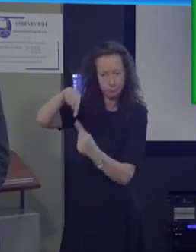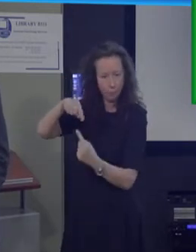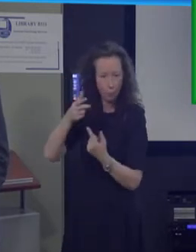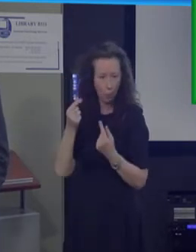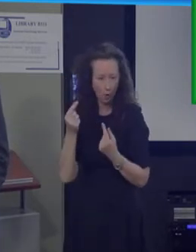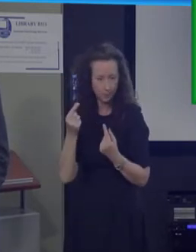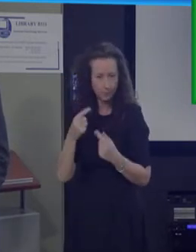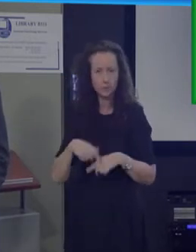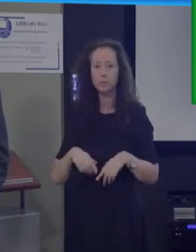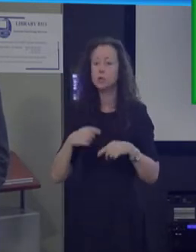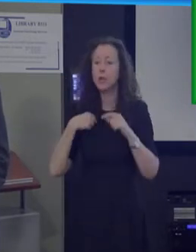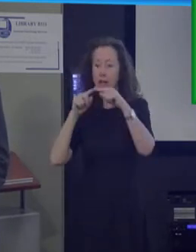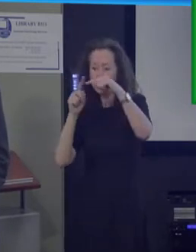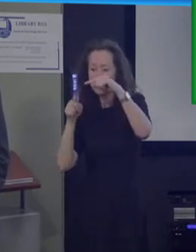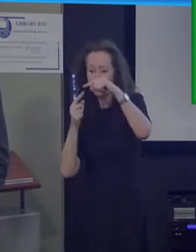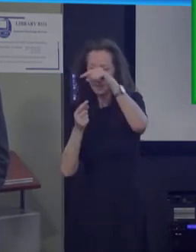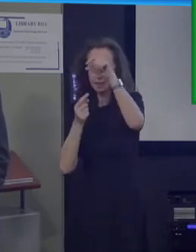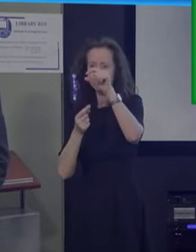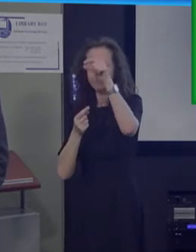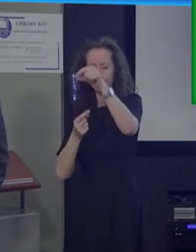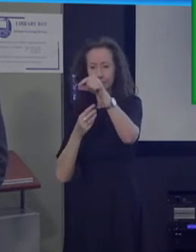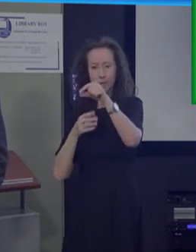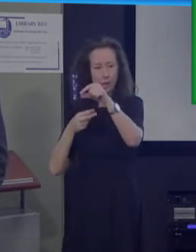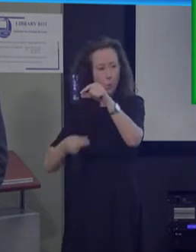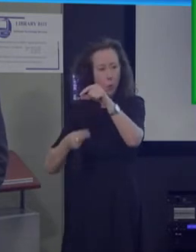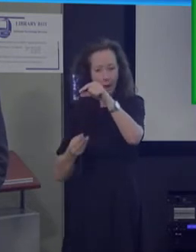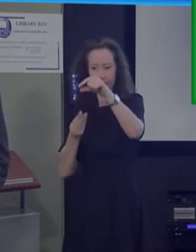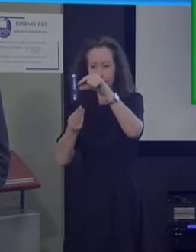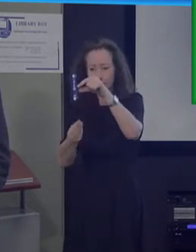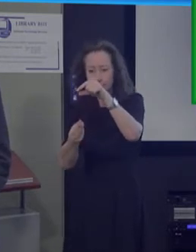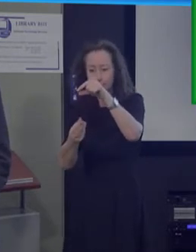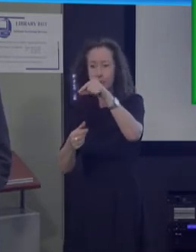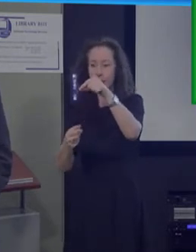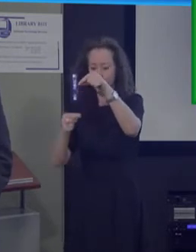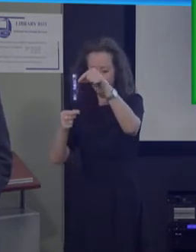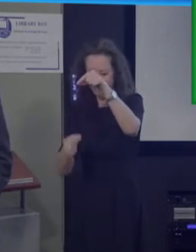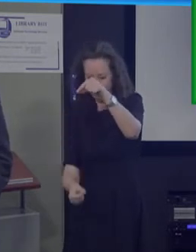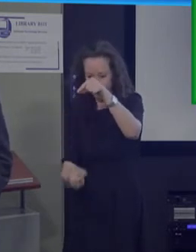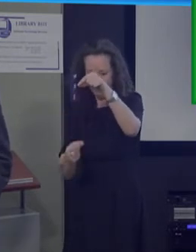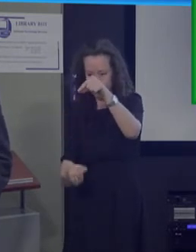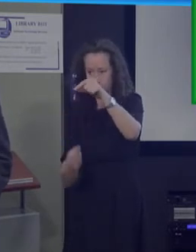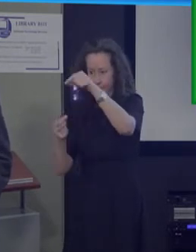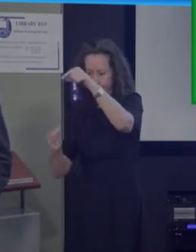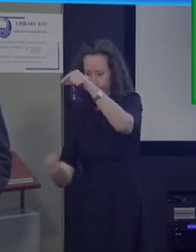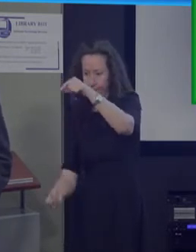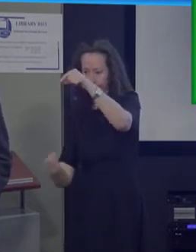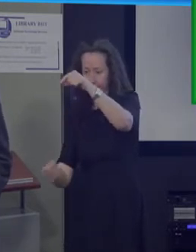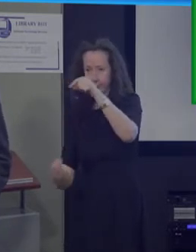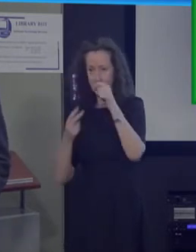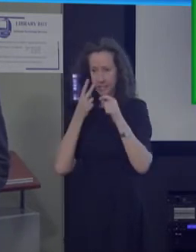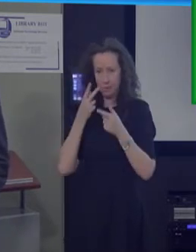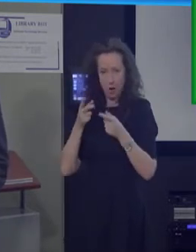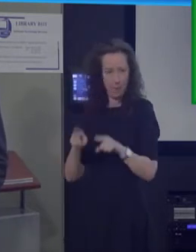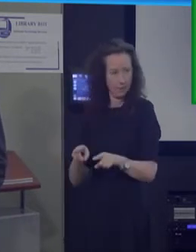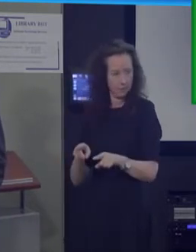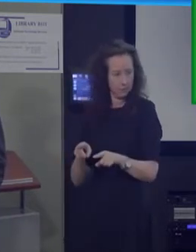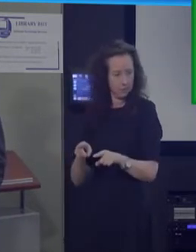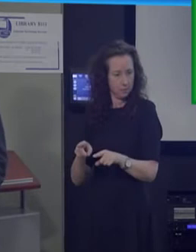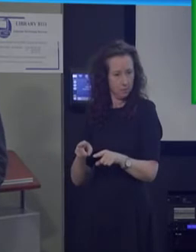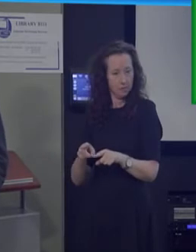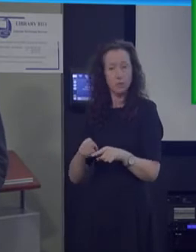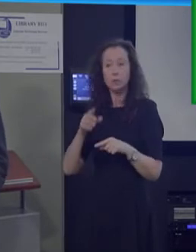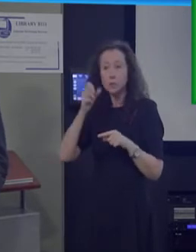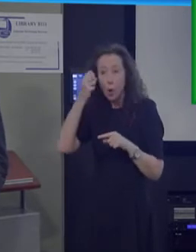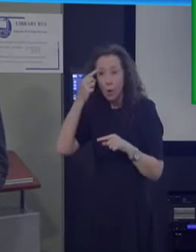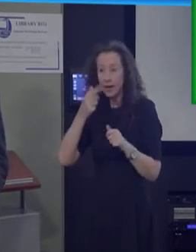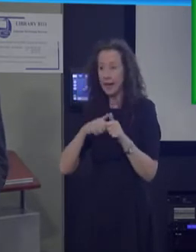whether or not any of these factors that vary here are causal with respect to elongation. So these springs differ in